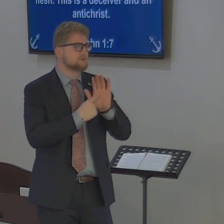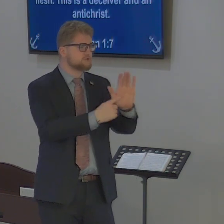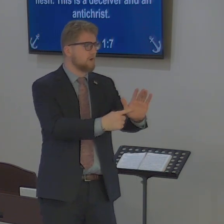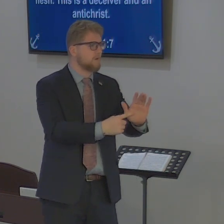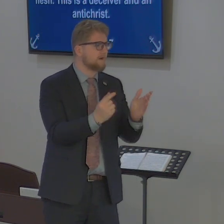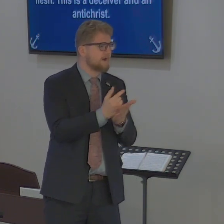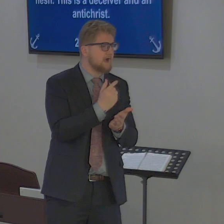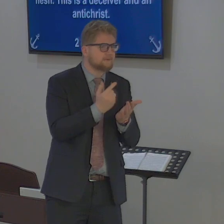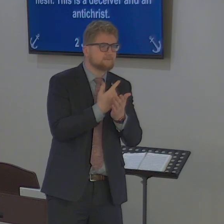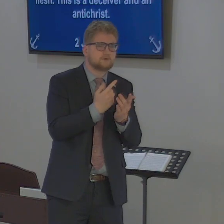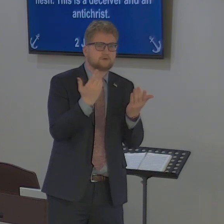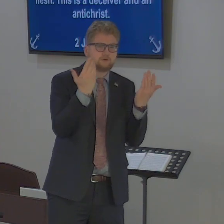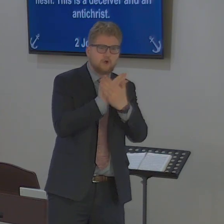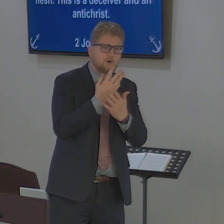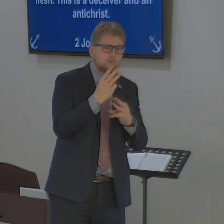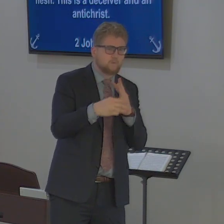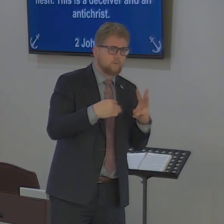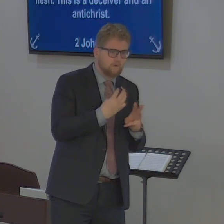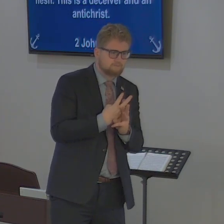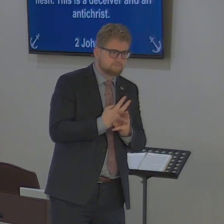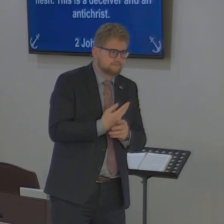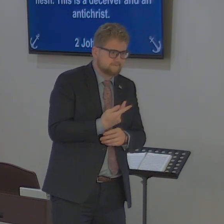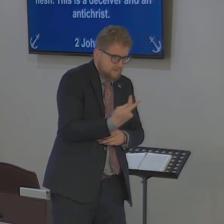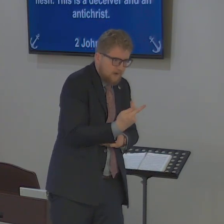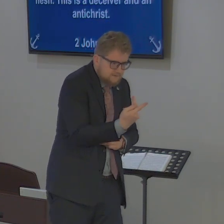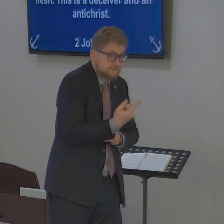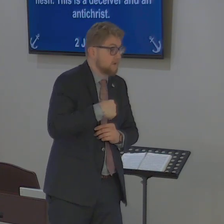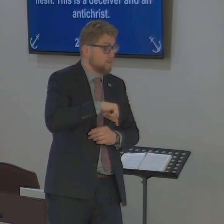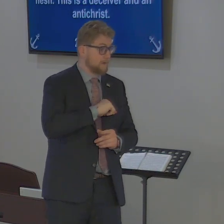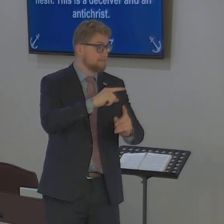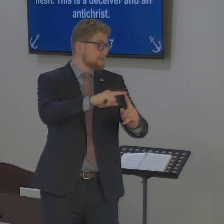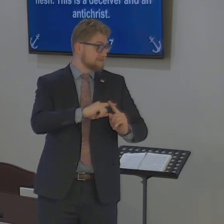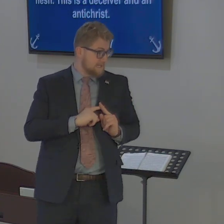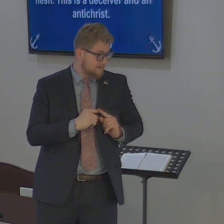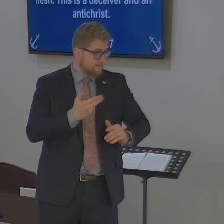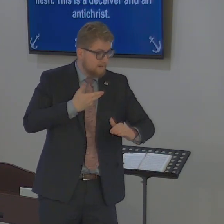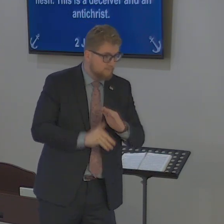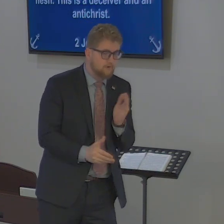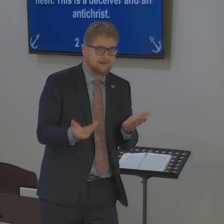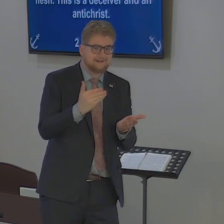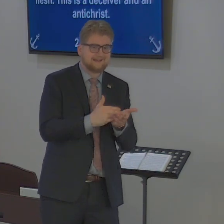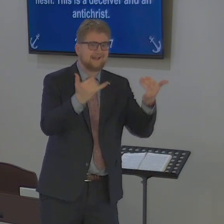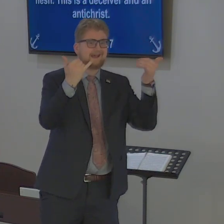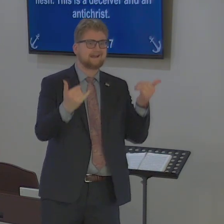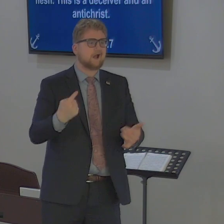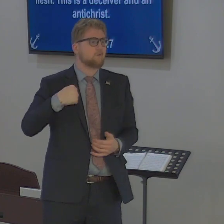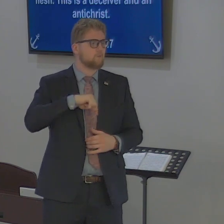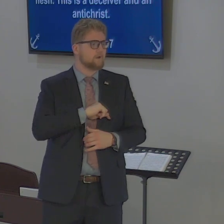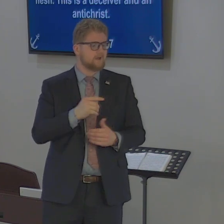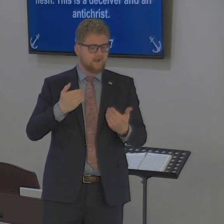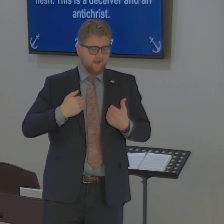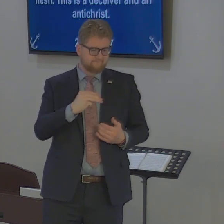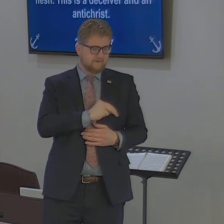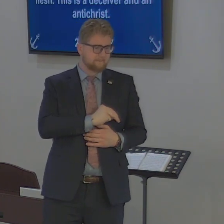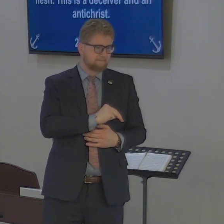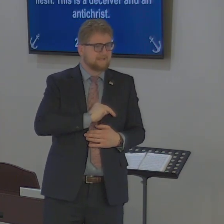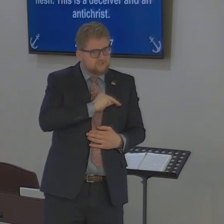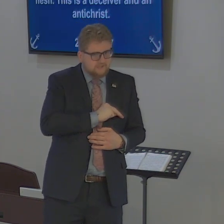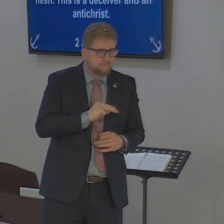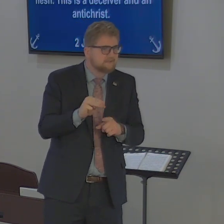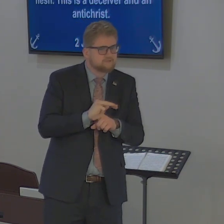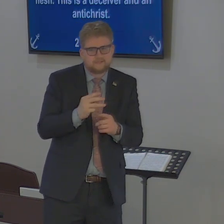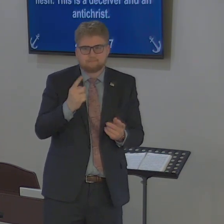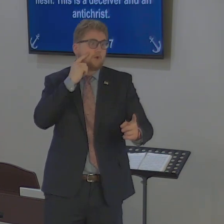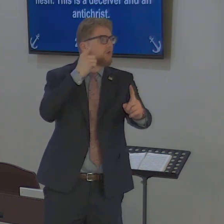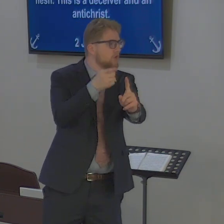I. It's those of us that have been saved and born again. We have a mission, if you will. We love God so much that